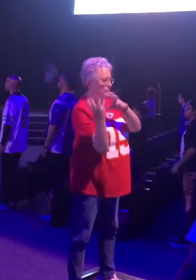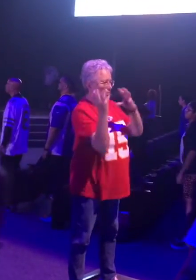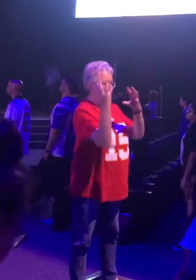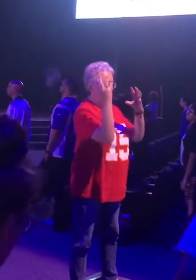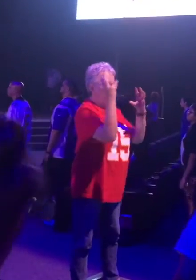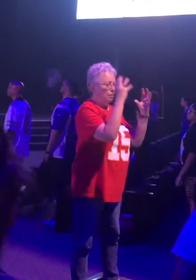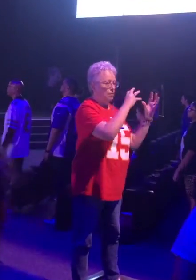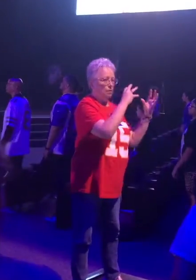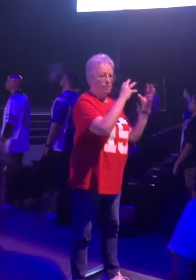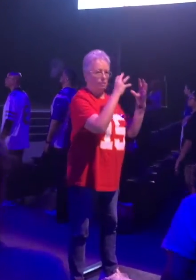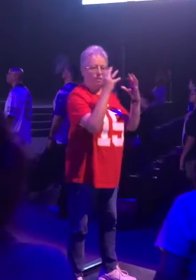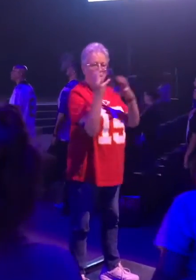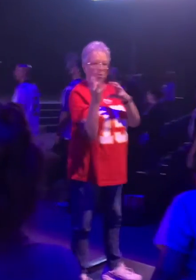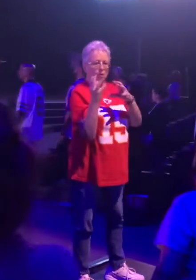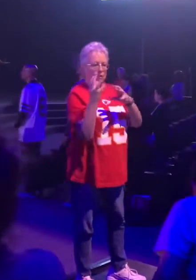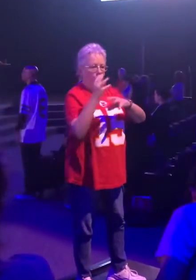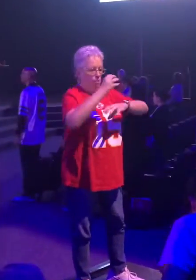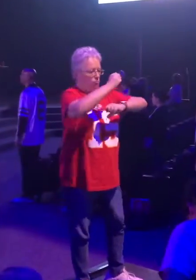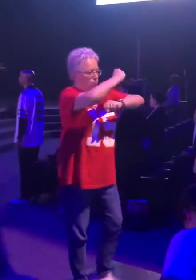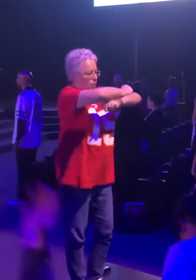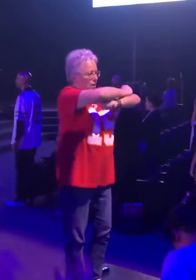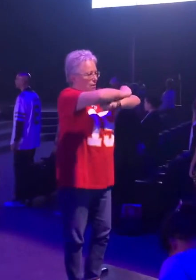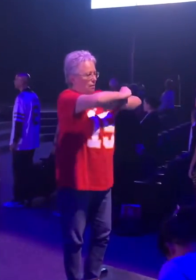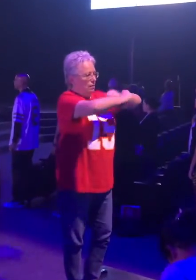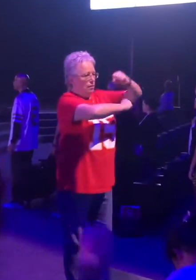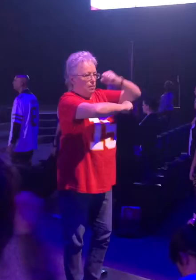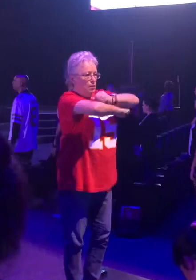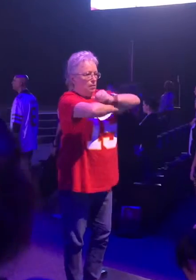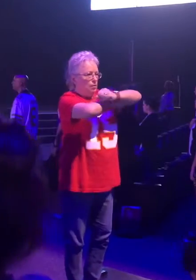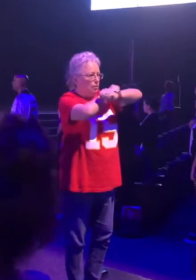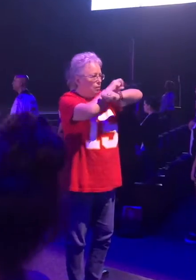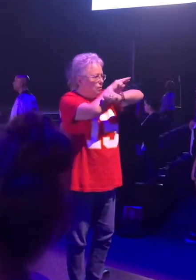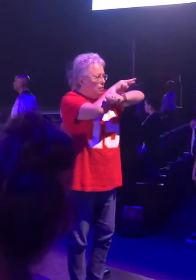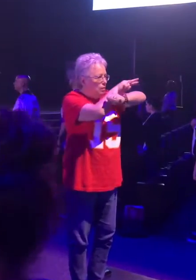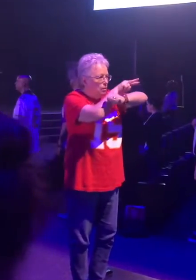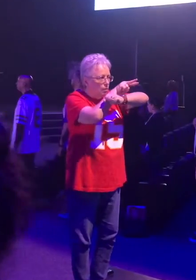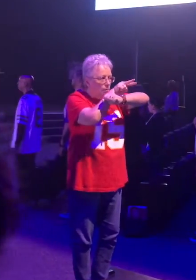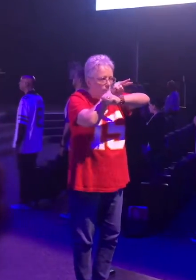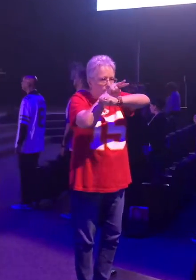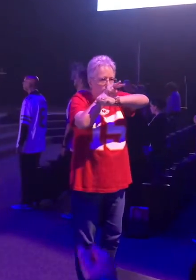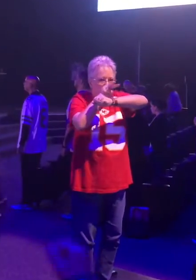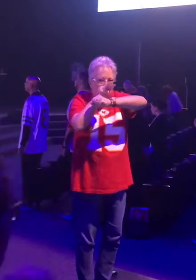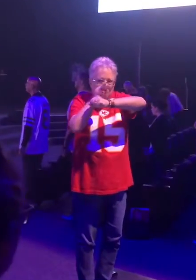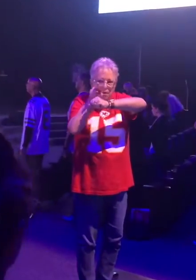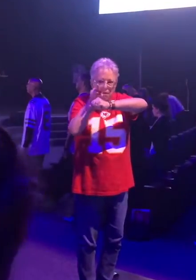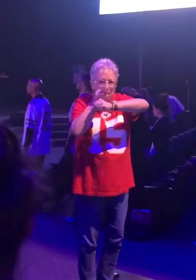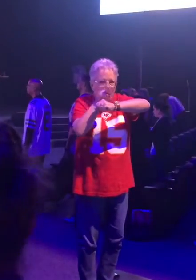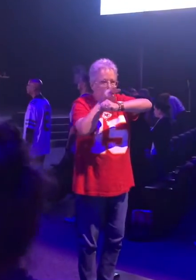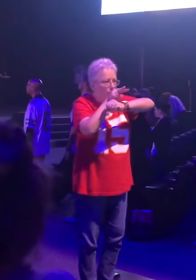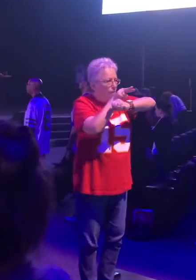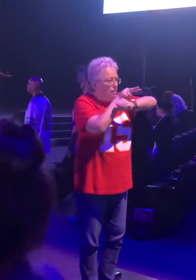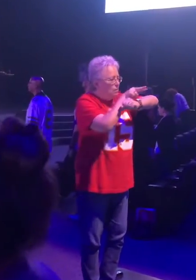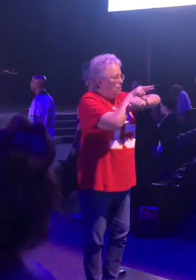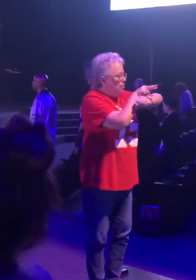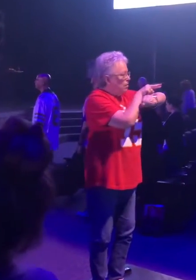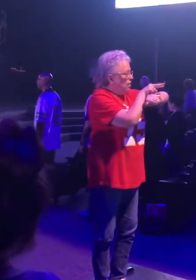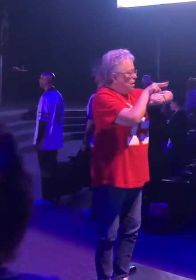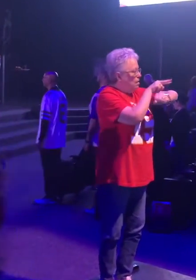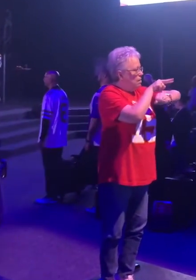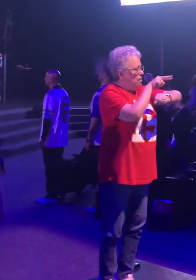perilous fight, o'er the ramparts we watched were